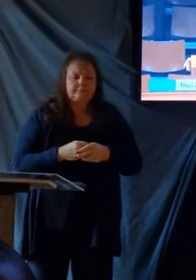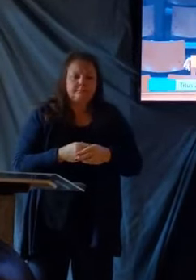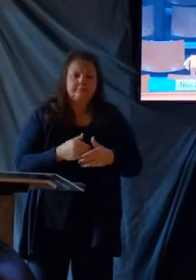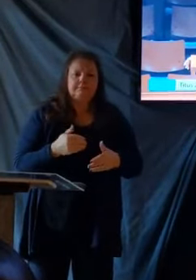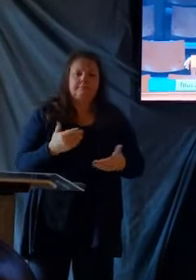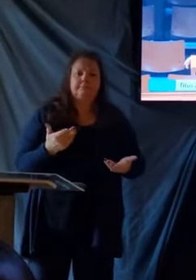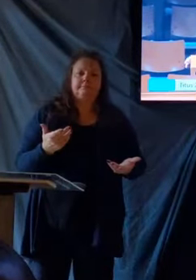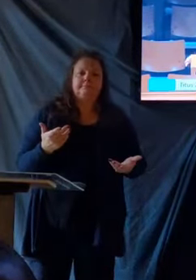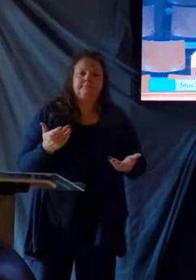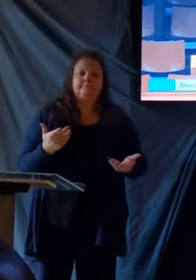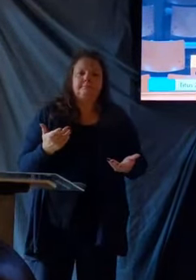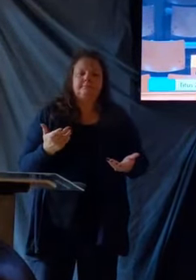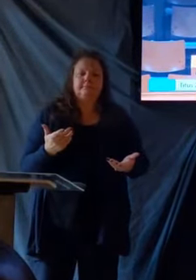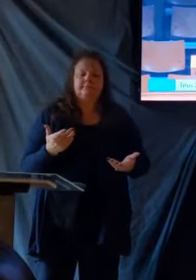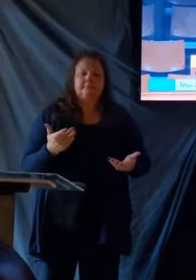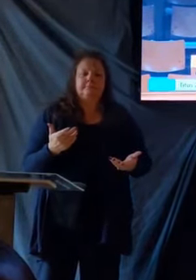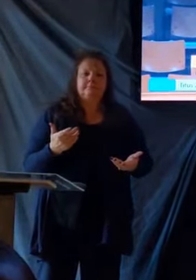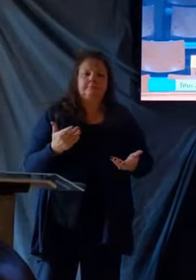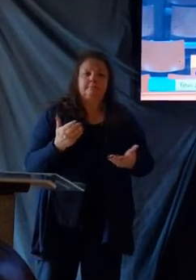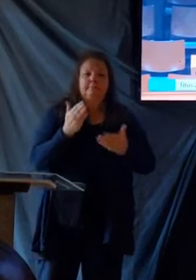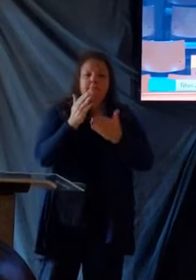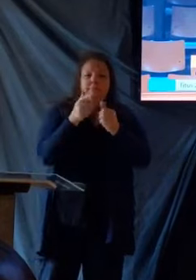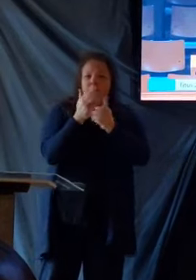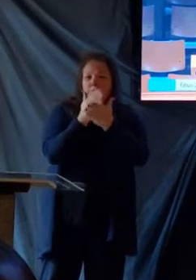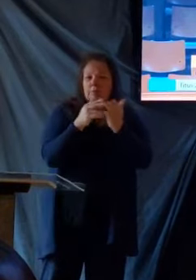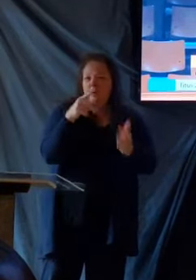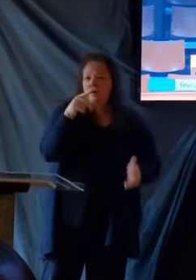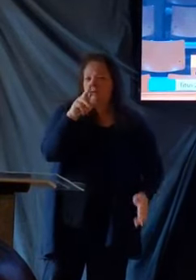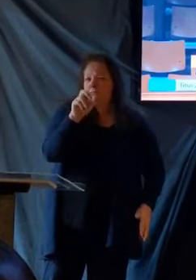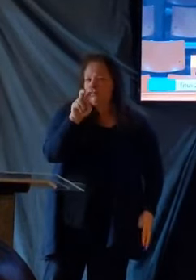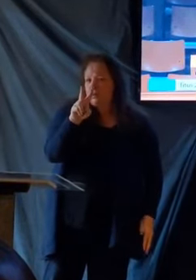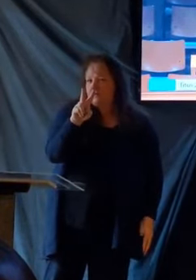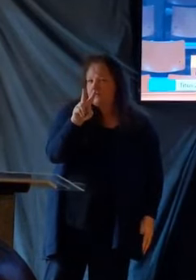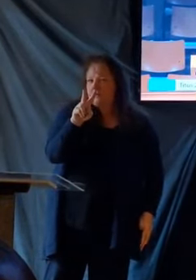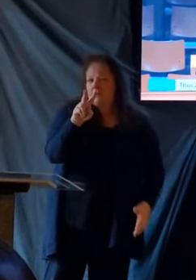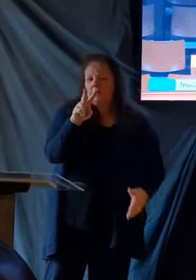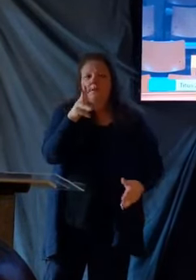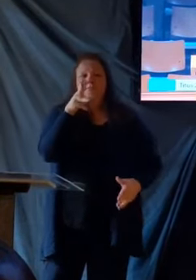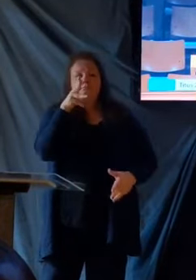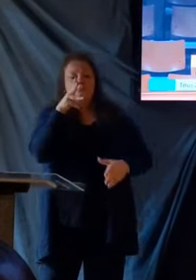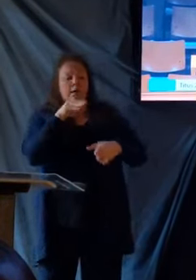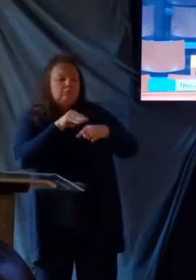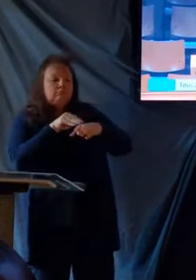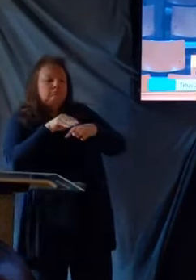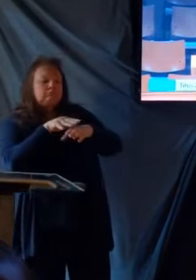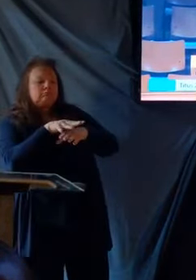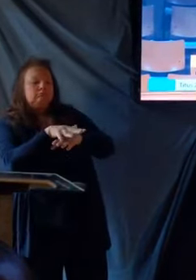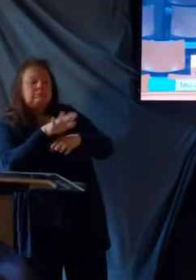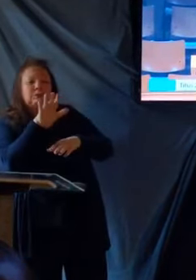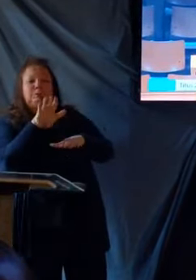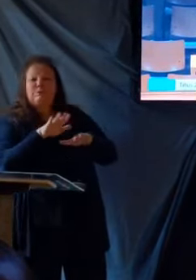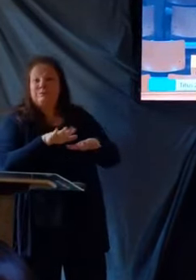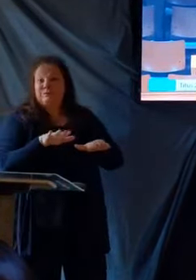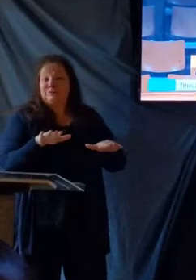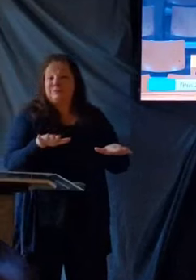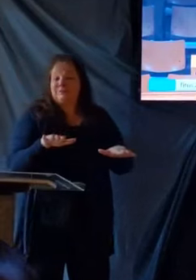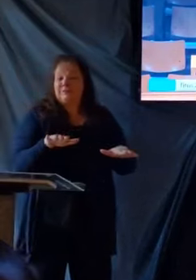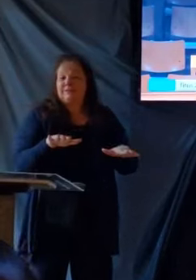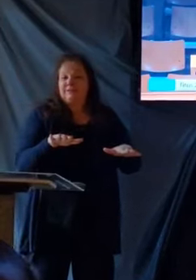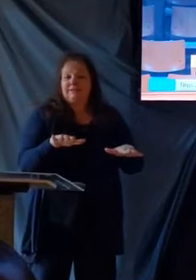And there's an opening part of Proverbs on the influence of the woman particularly. And